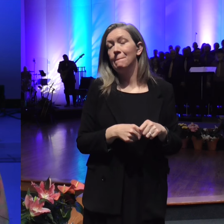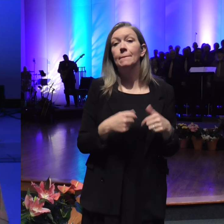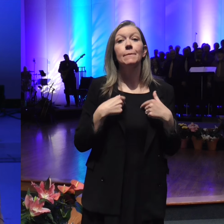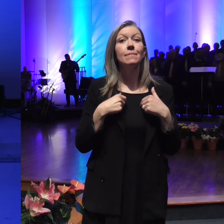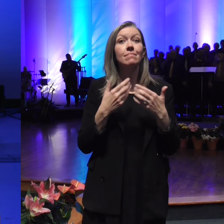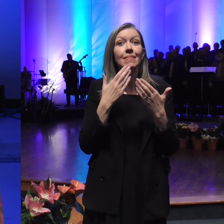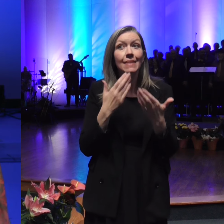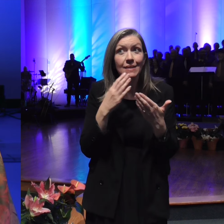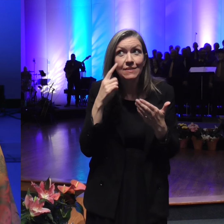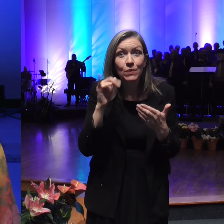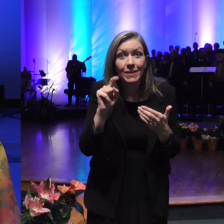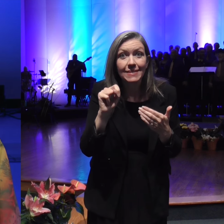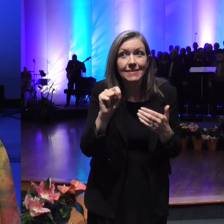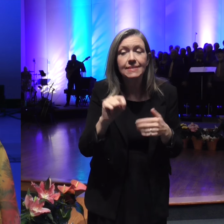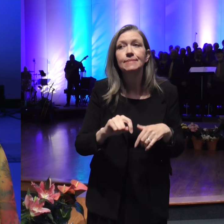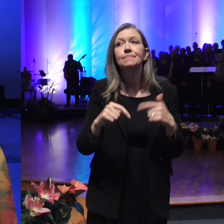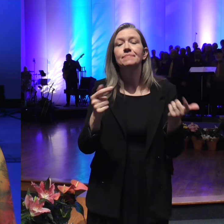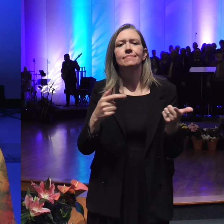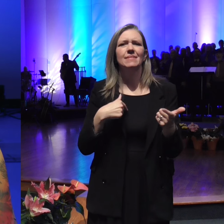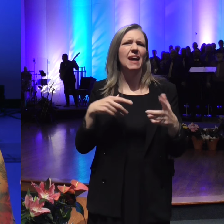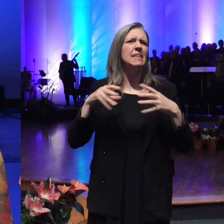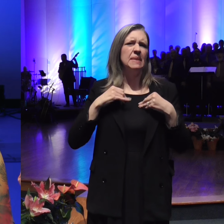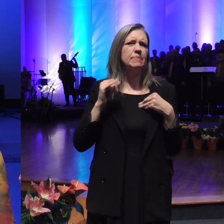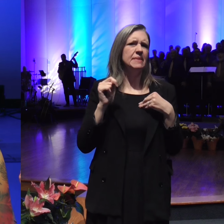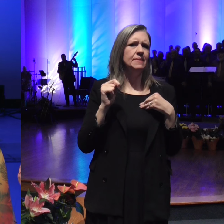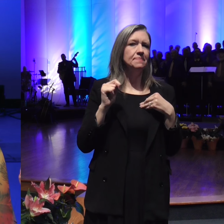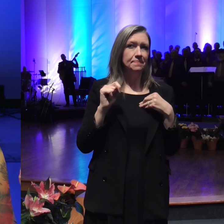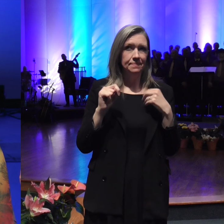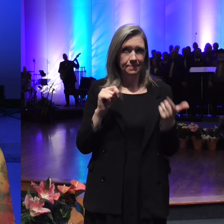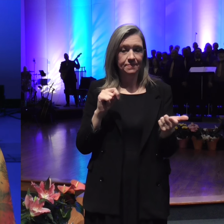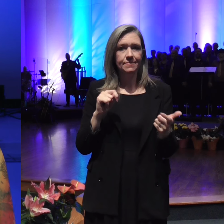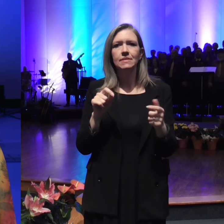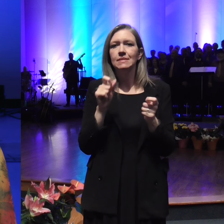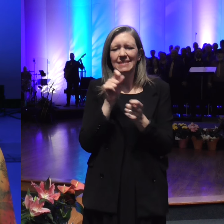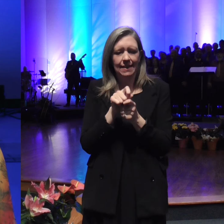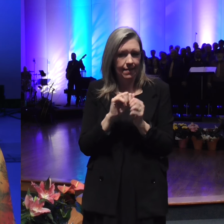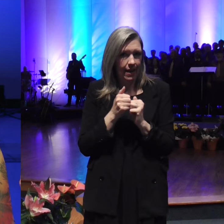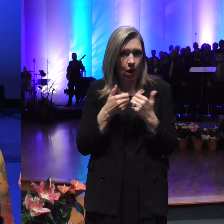I give thanks for it, and I accept it, just the way